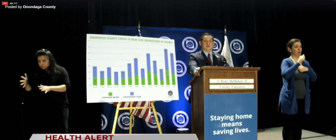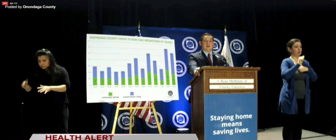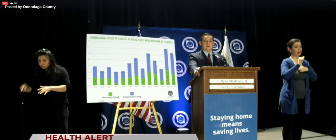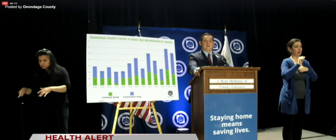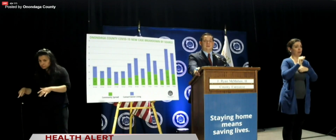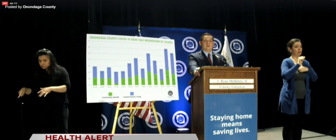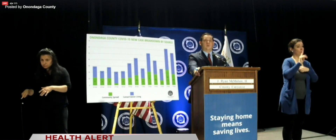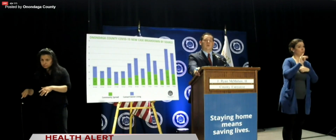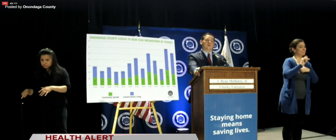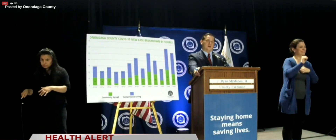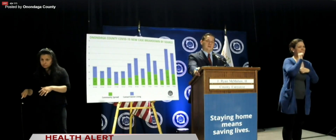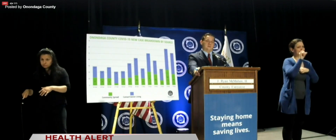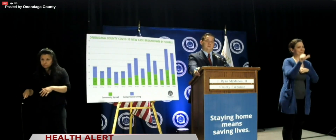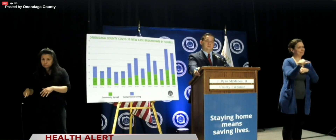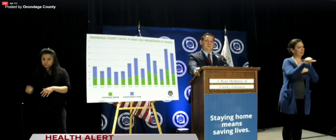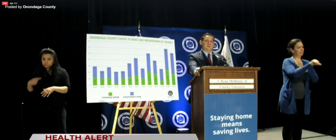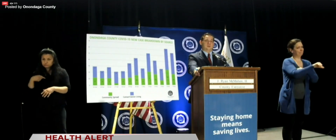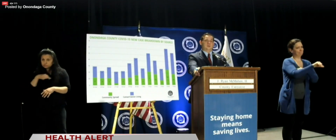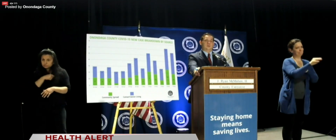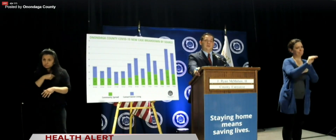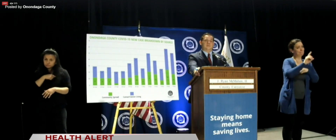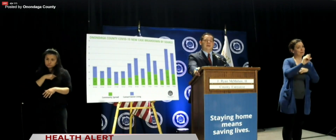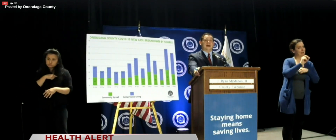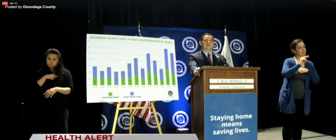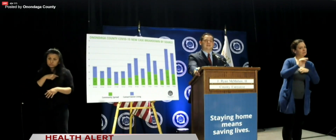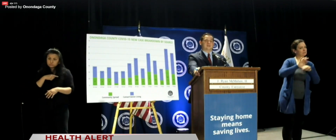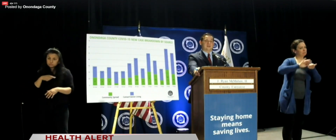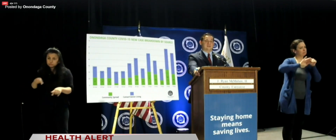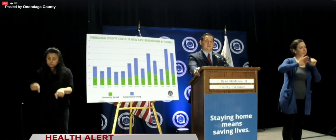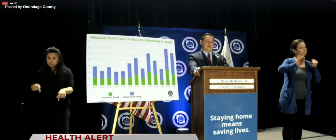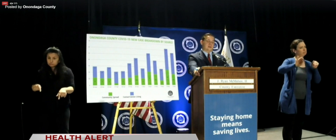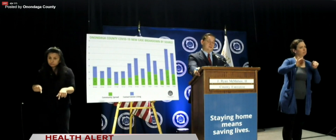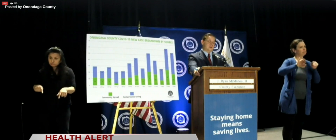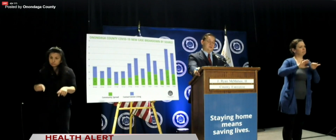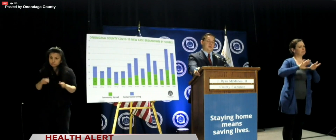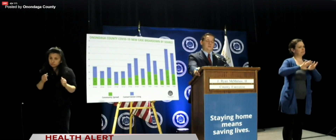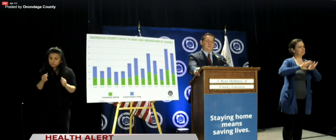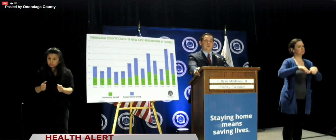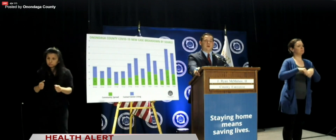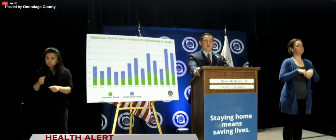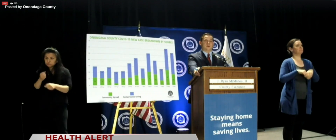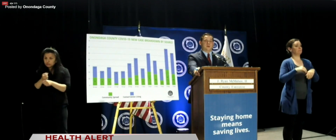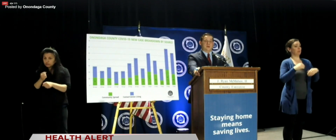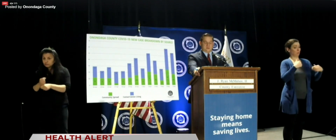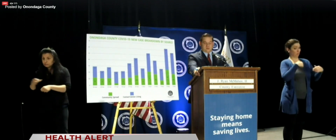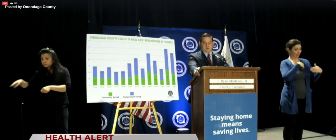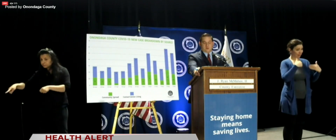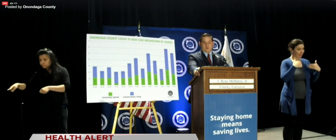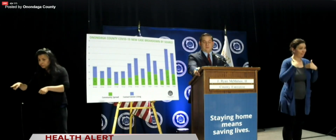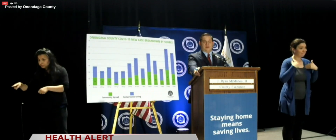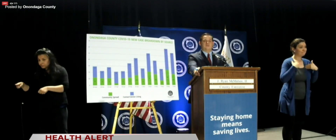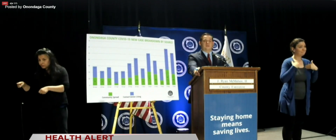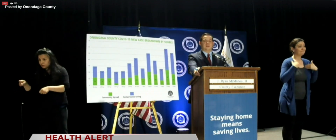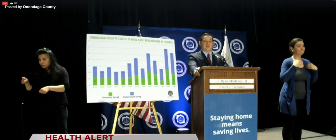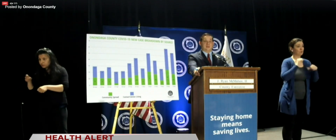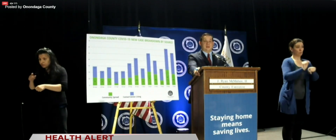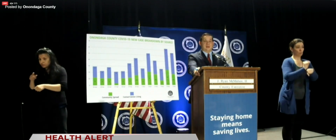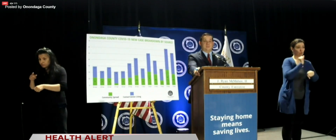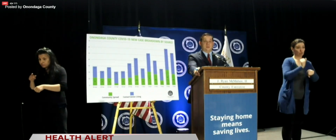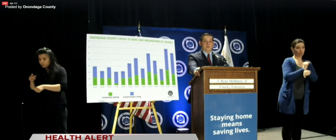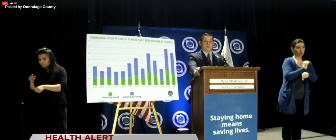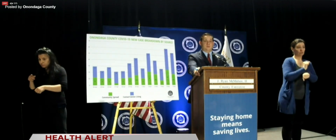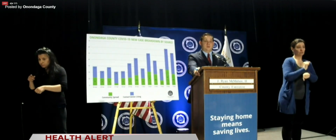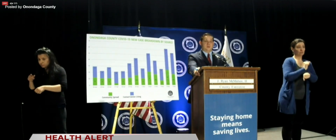County that work there. We've had positive cases. I'll know the number of that tomorrow, and those will go under my affiliated